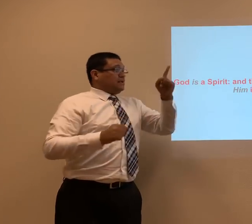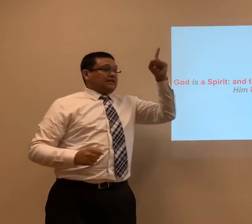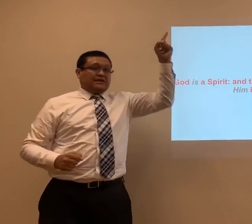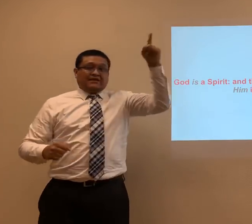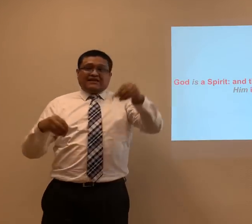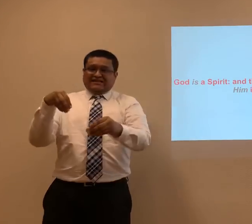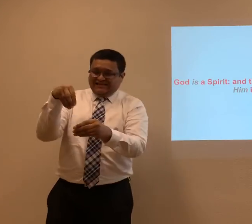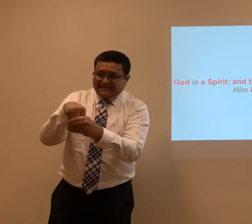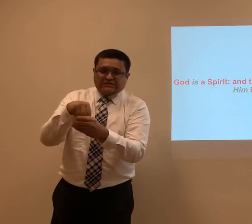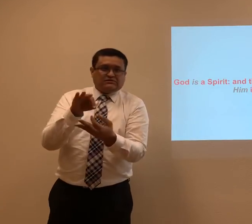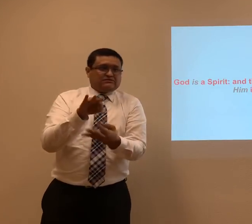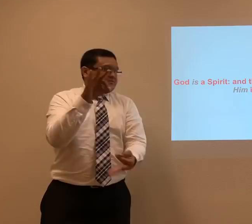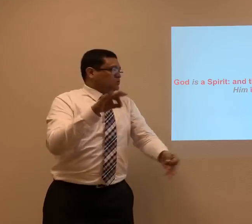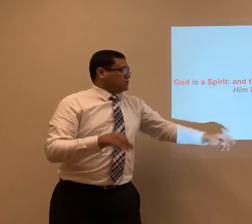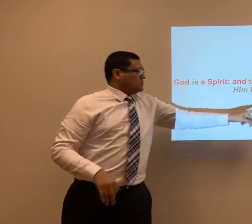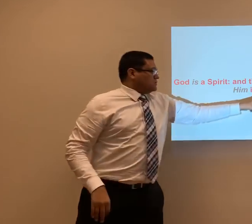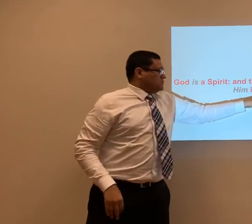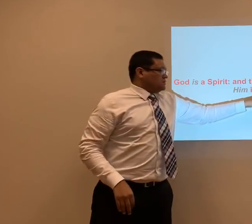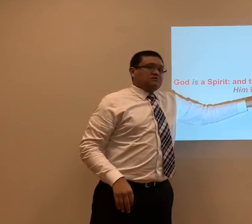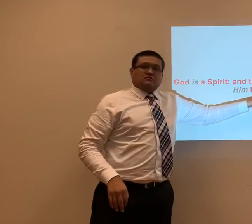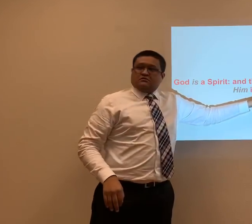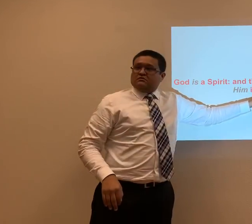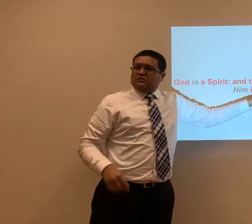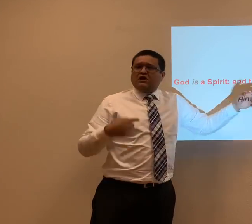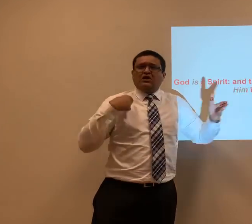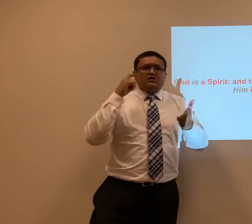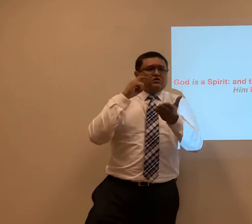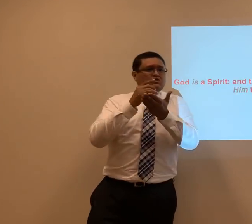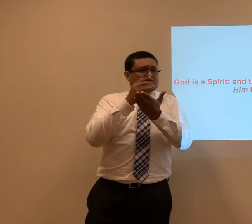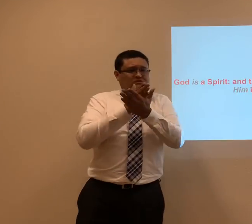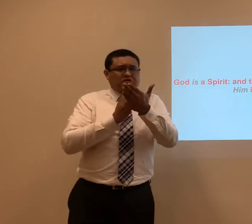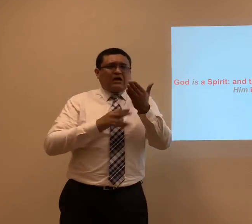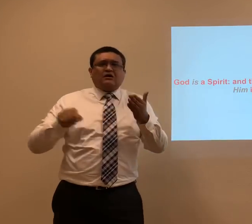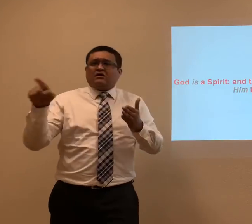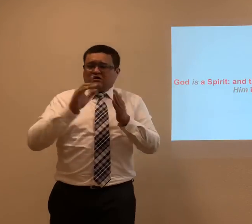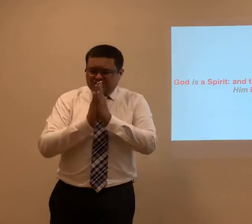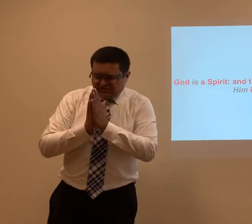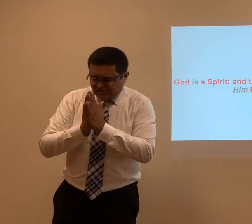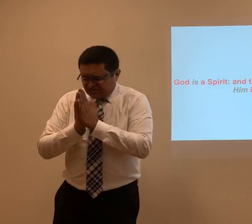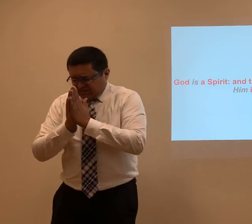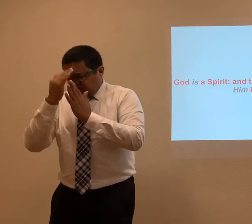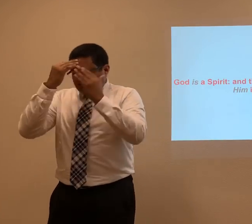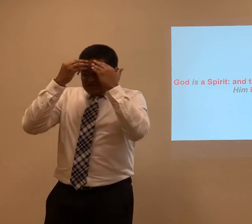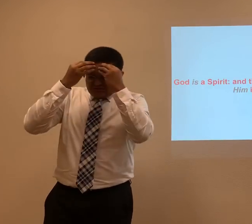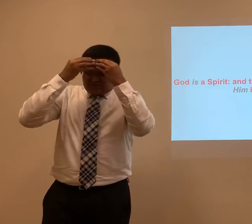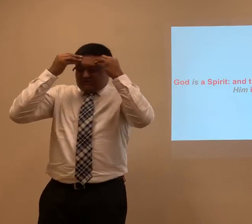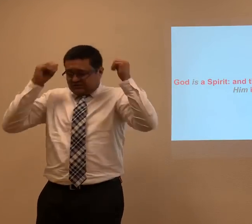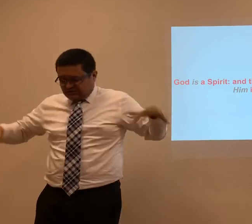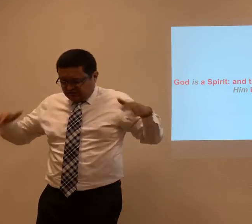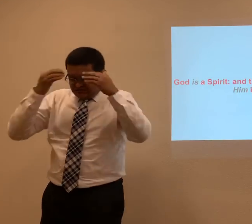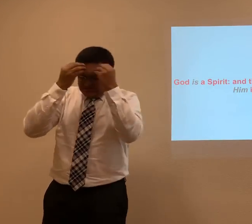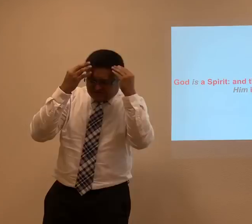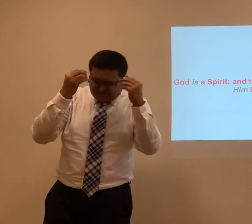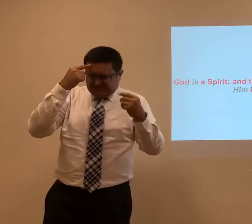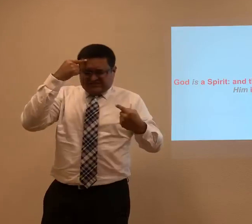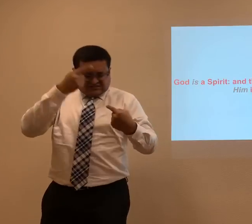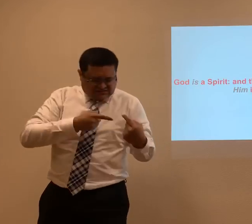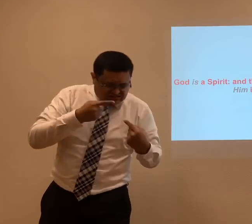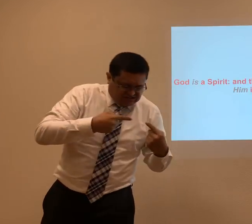worship him must worship him in spirit. And you know how you do this is like when you're praying and